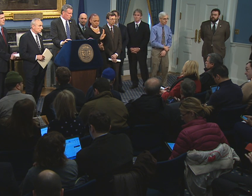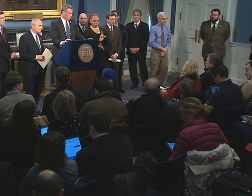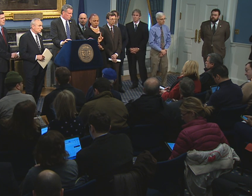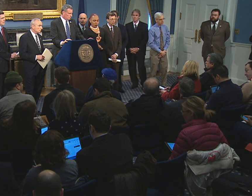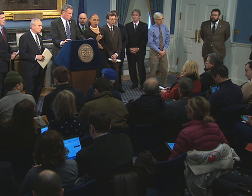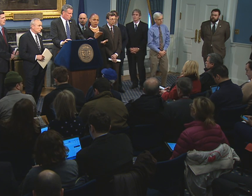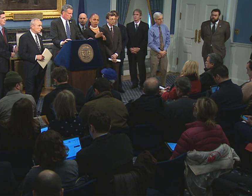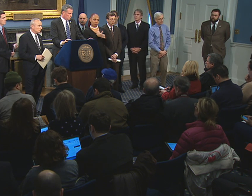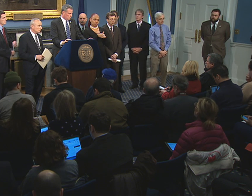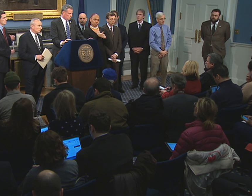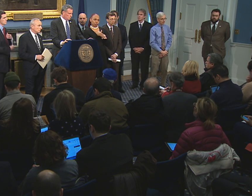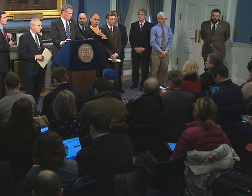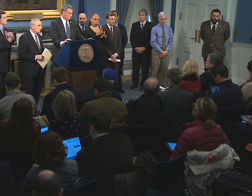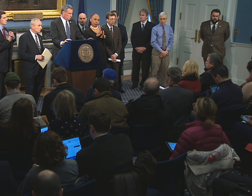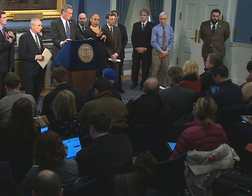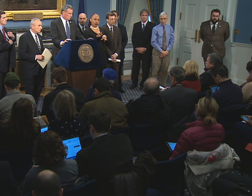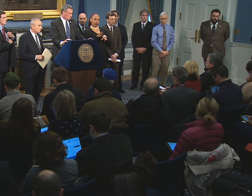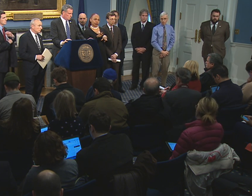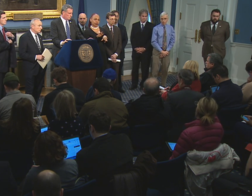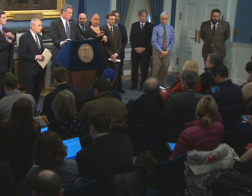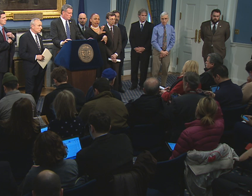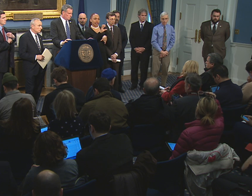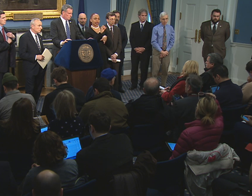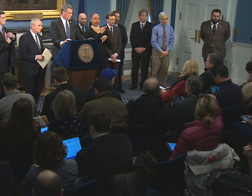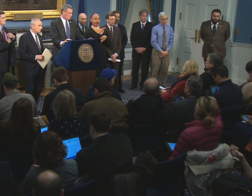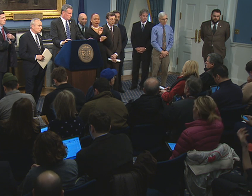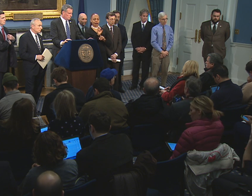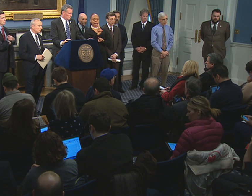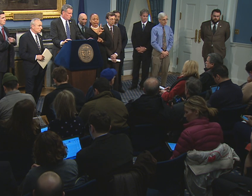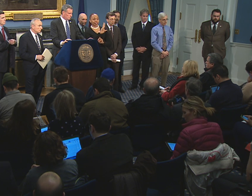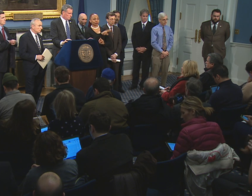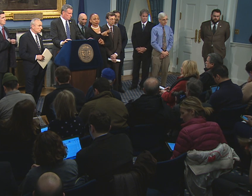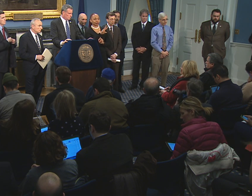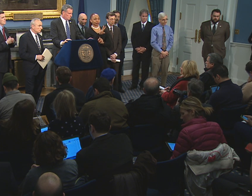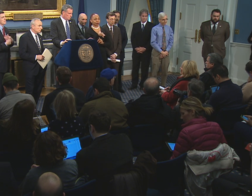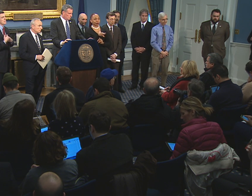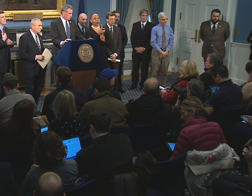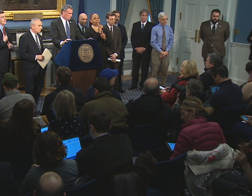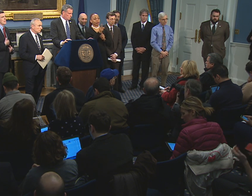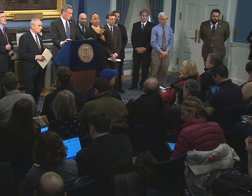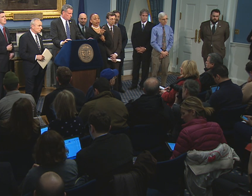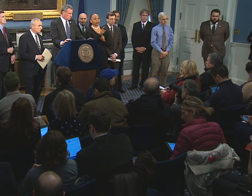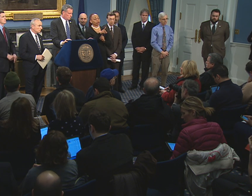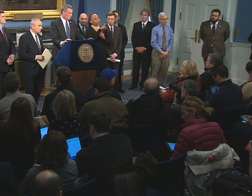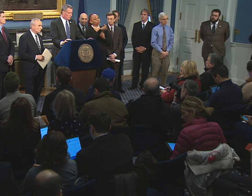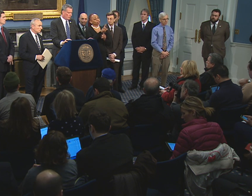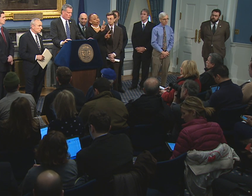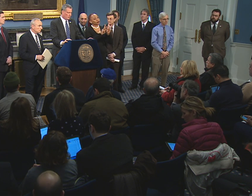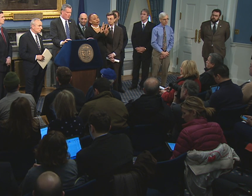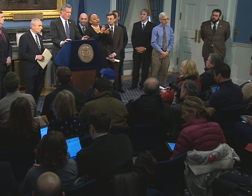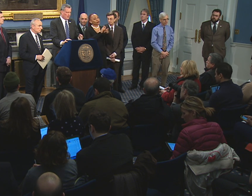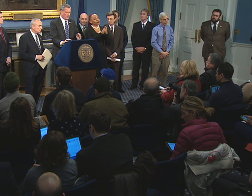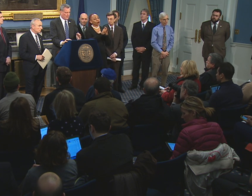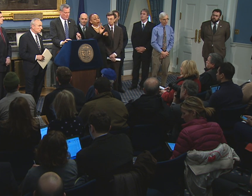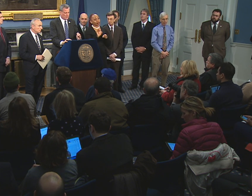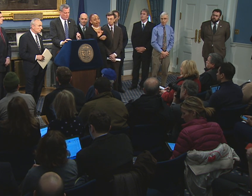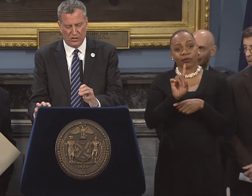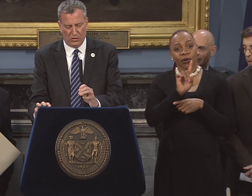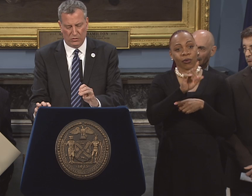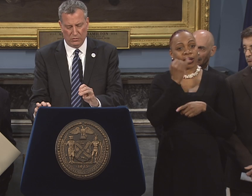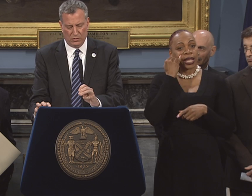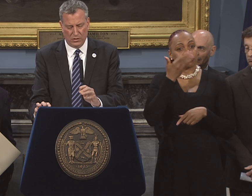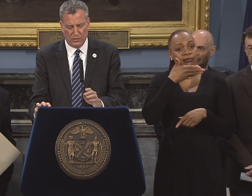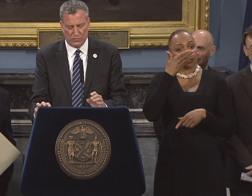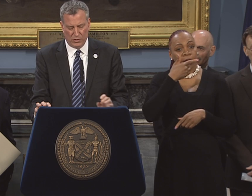slower, and Con Ed is 22 minutes. Should people call 911 if they smell gas? No, the idea, I think, is